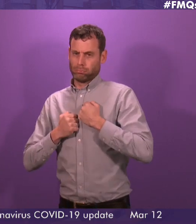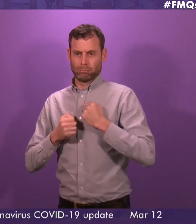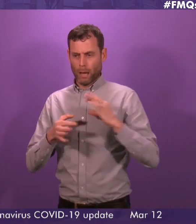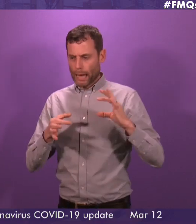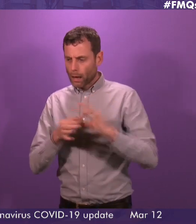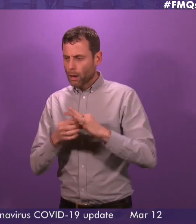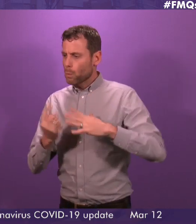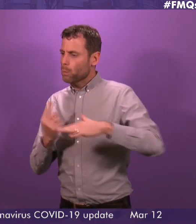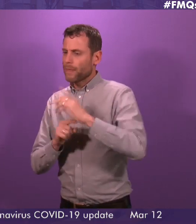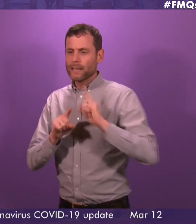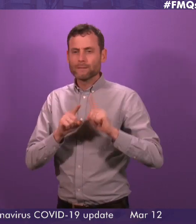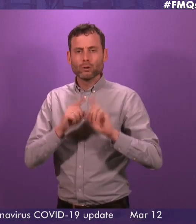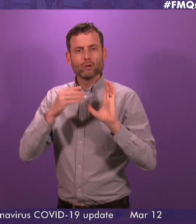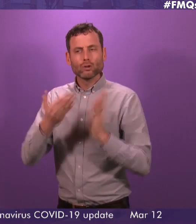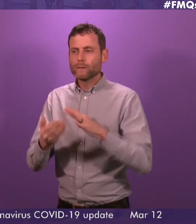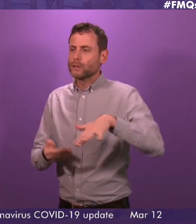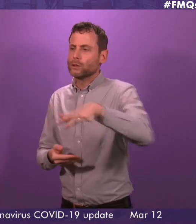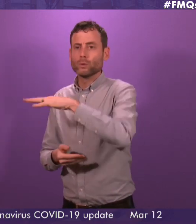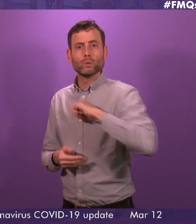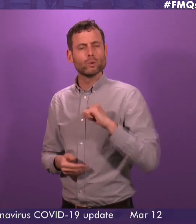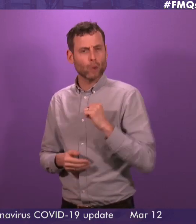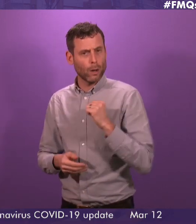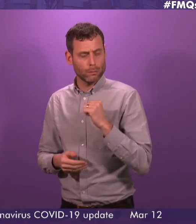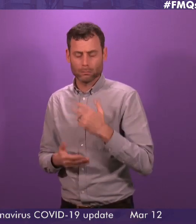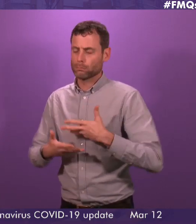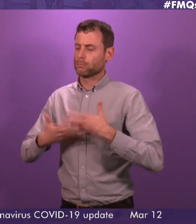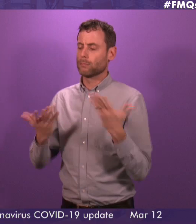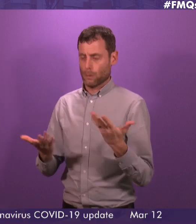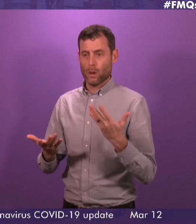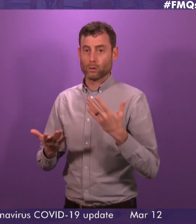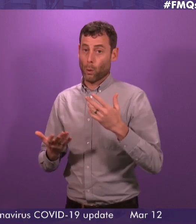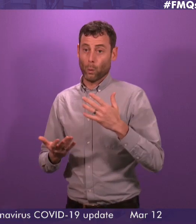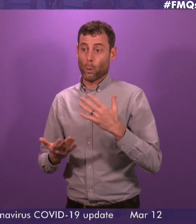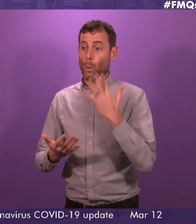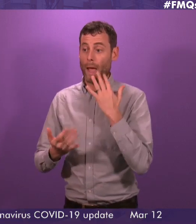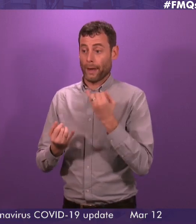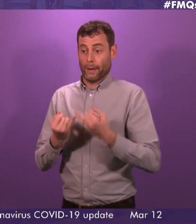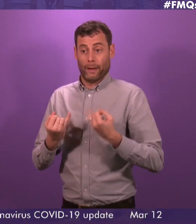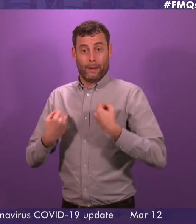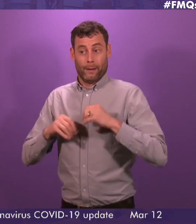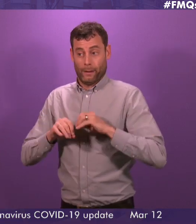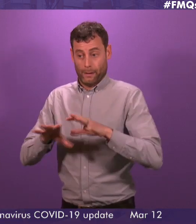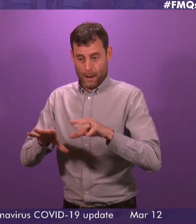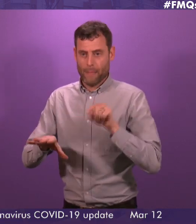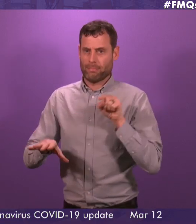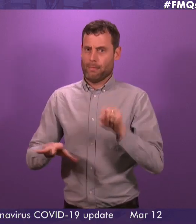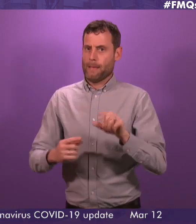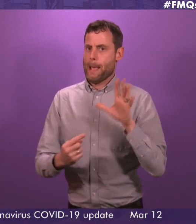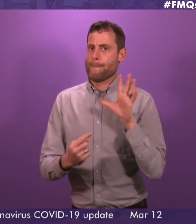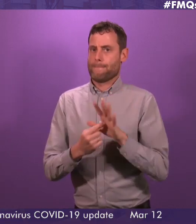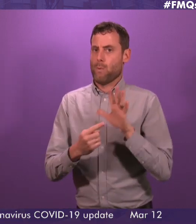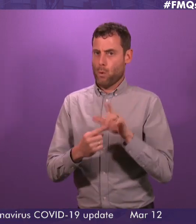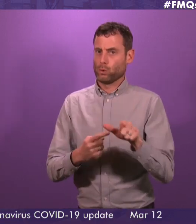services that are offered to the population in Scotland. In the coming weeks, it will become an even more important part as we need